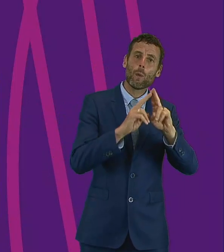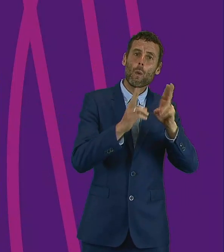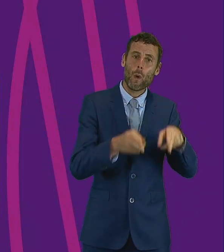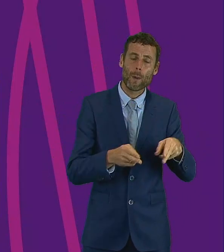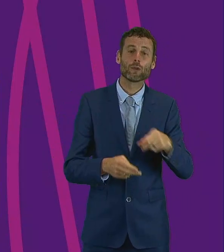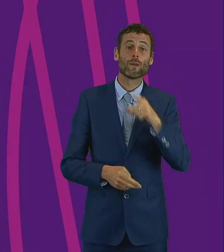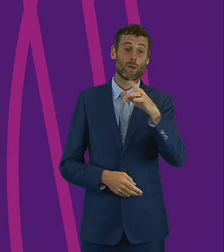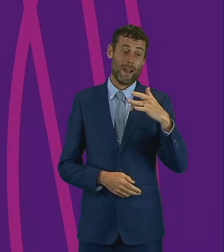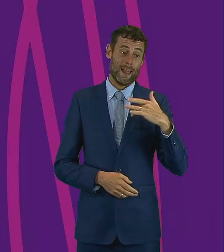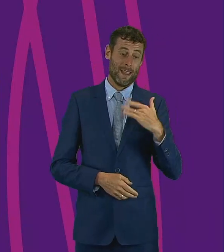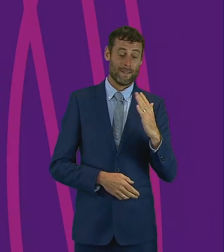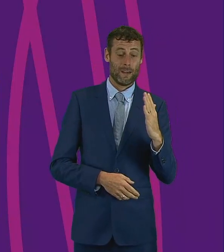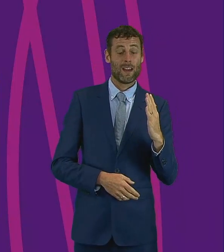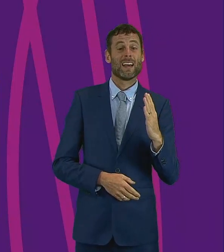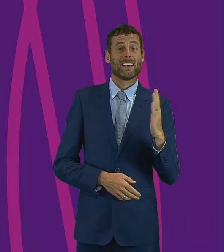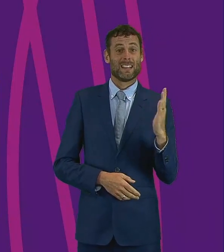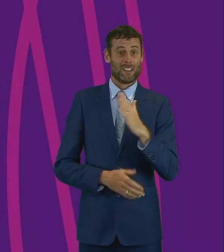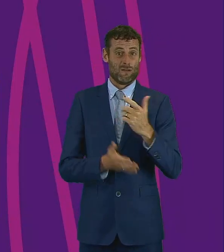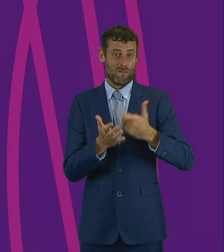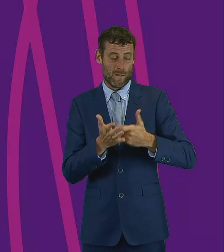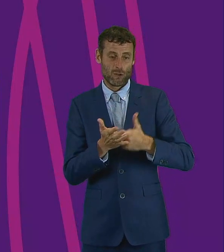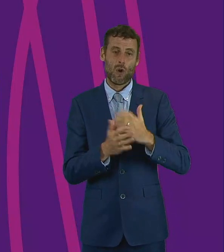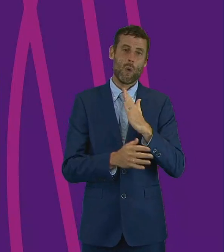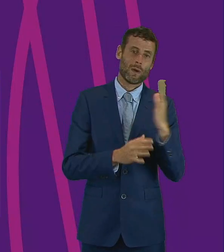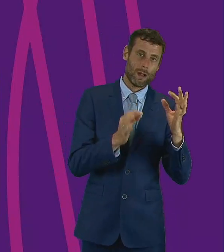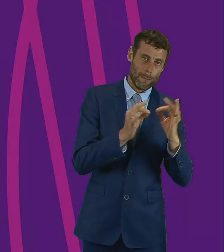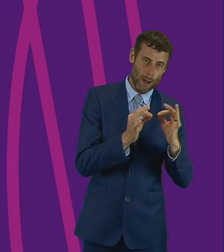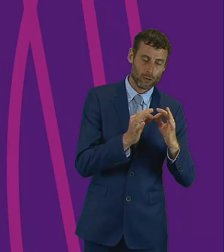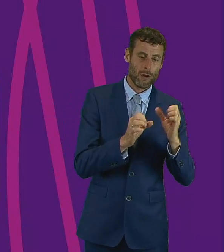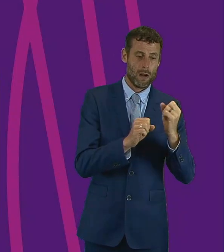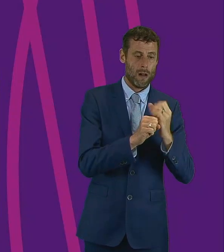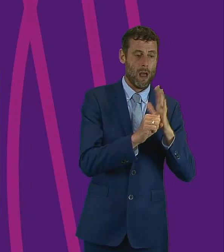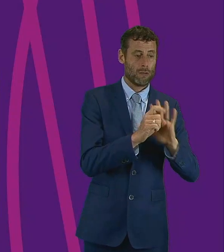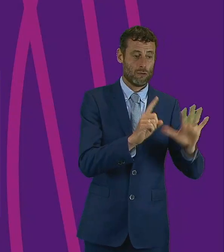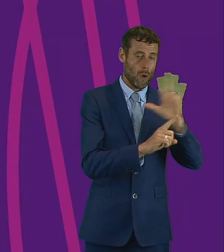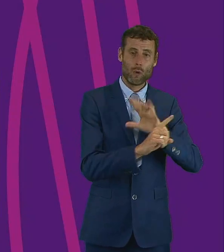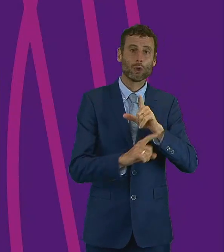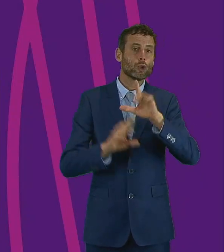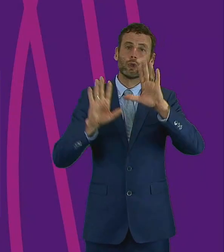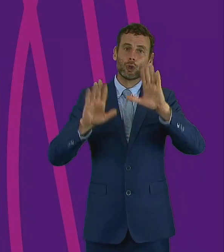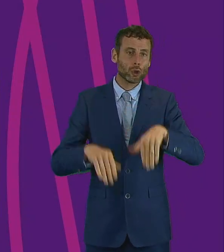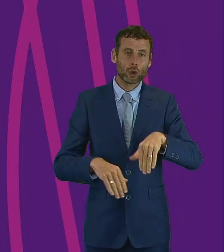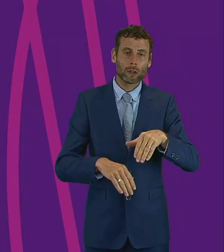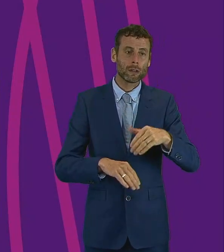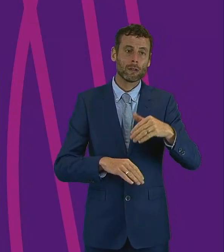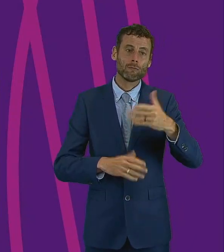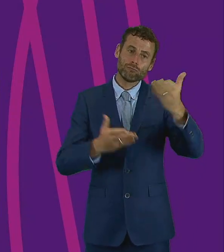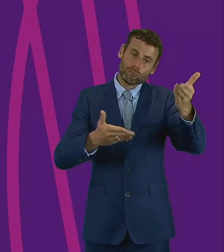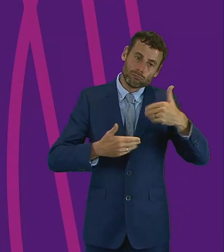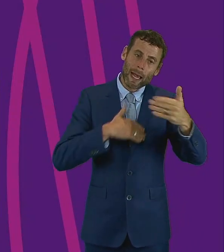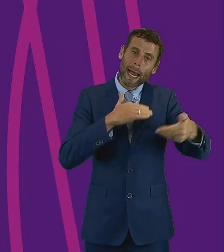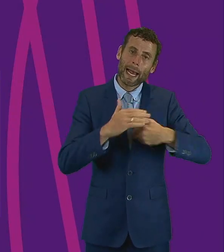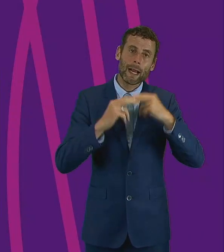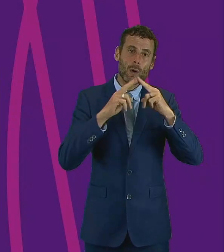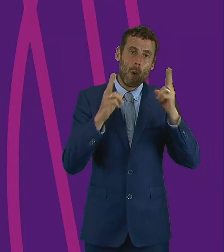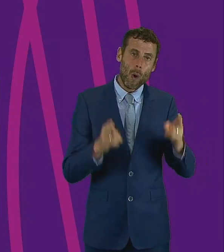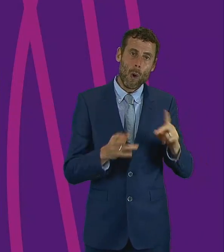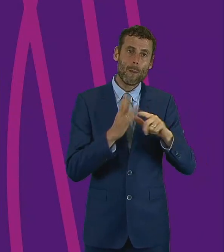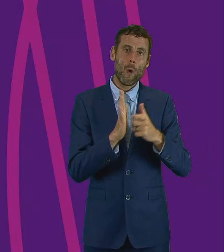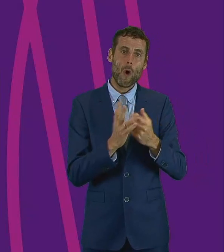and Western Bartonshire, you should not host people from other households in your home, and you should not visit someone else's home, no matter where that